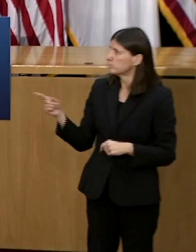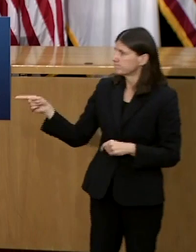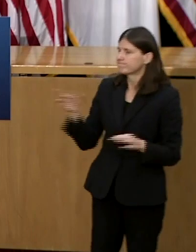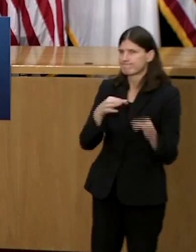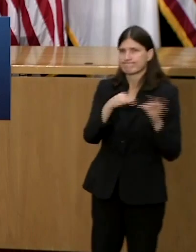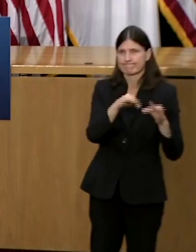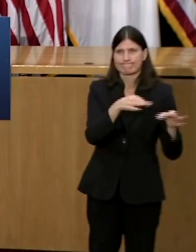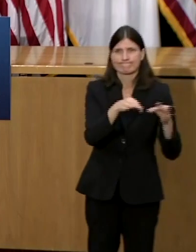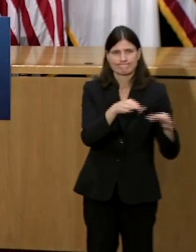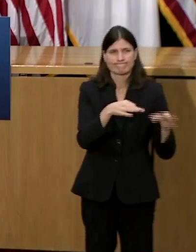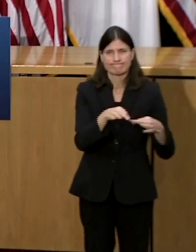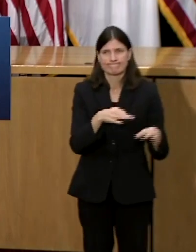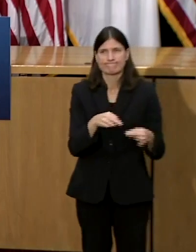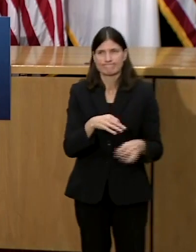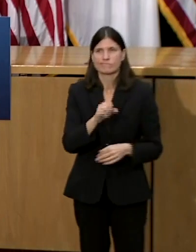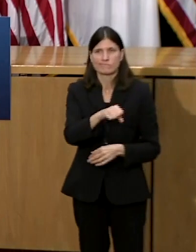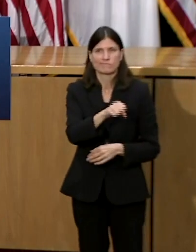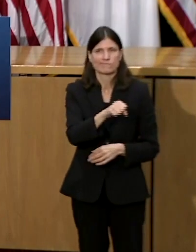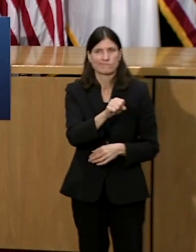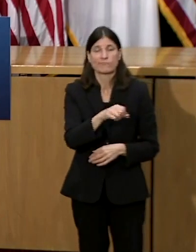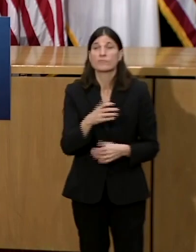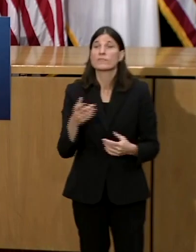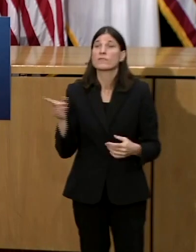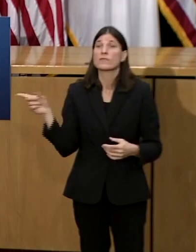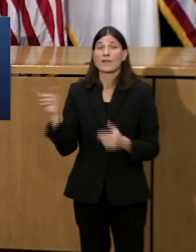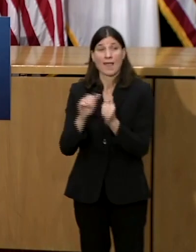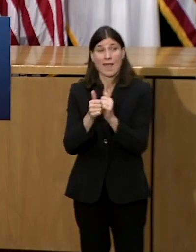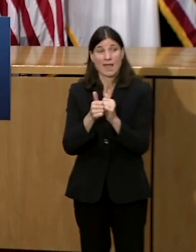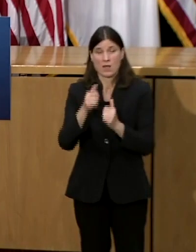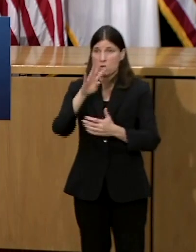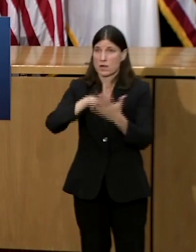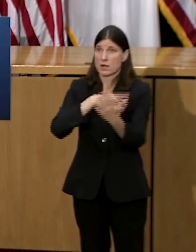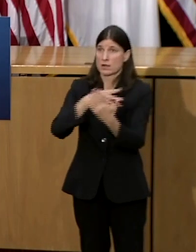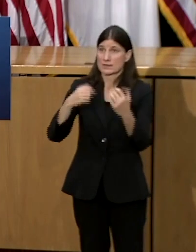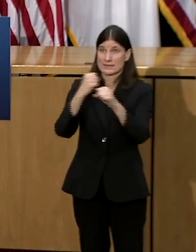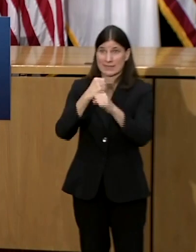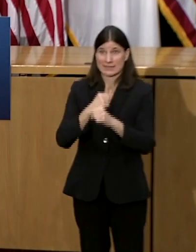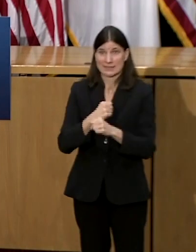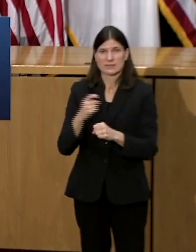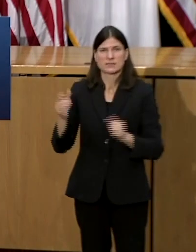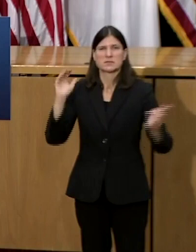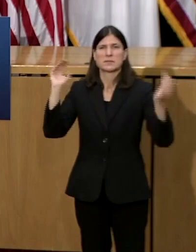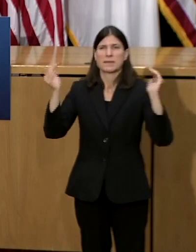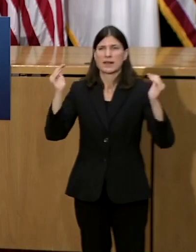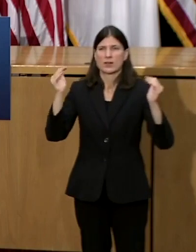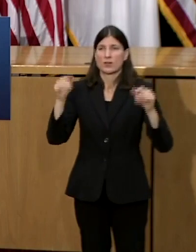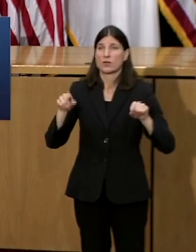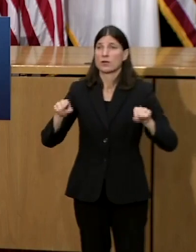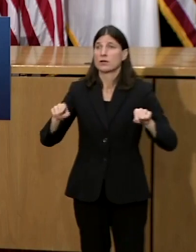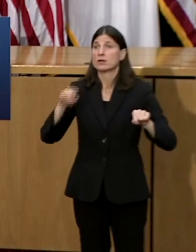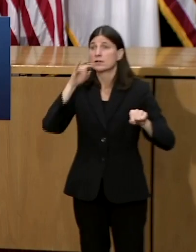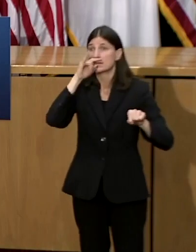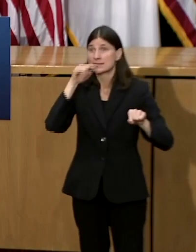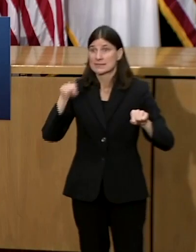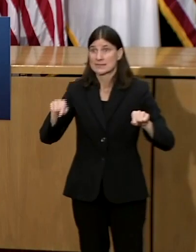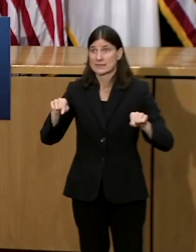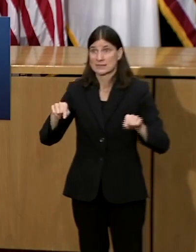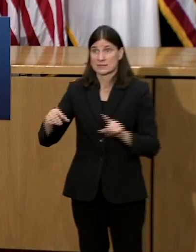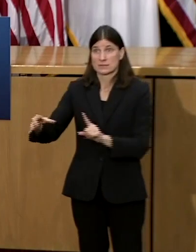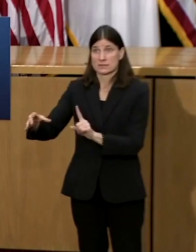lower than vice versa. So there's always a chance, just as in the community, that could happen. But we're not